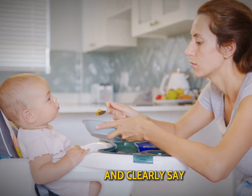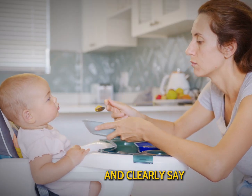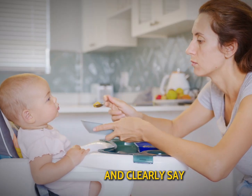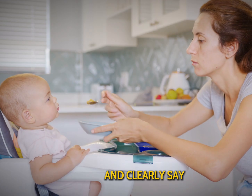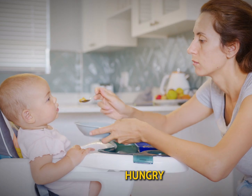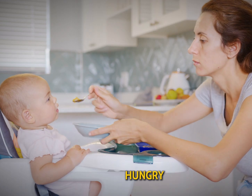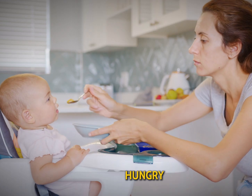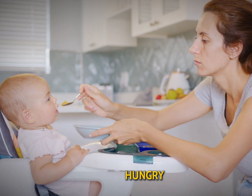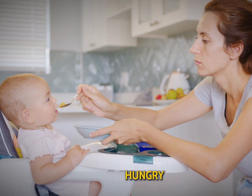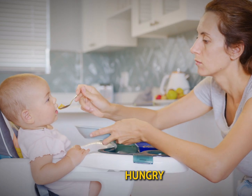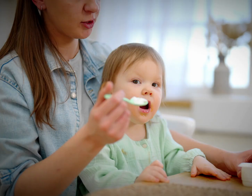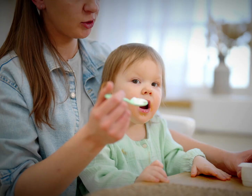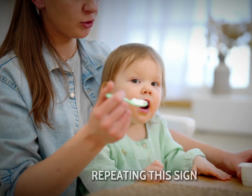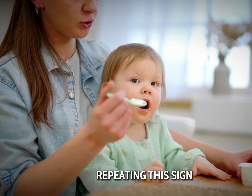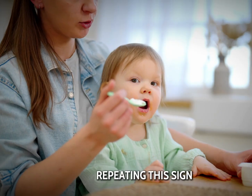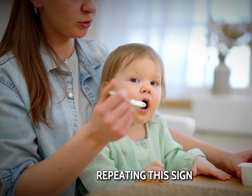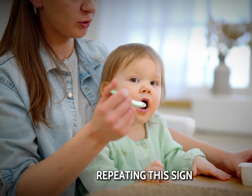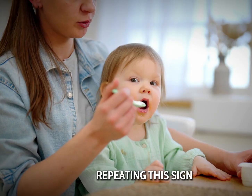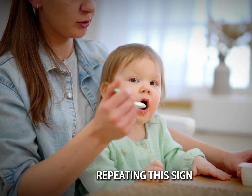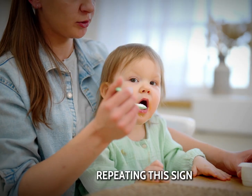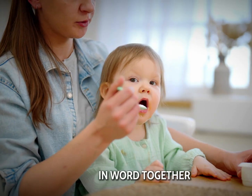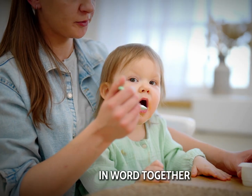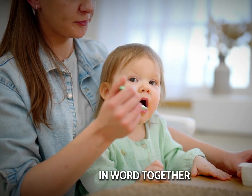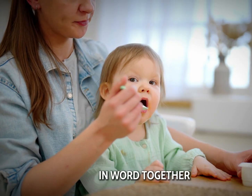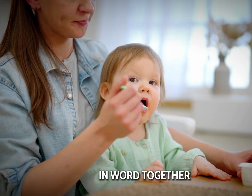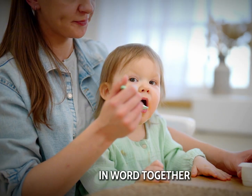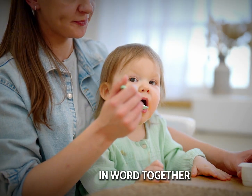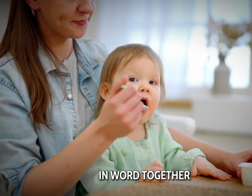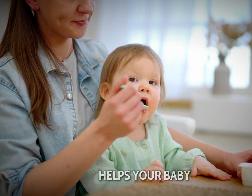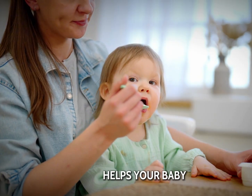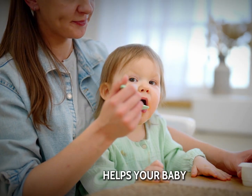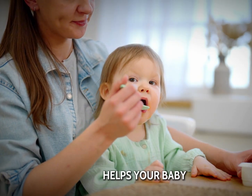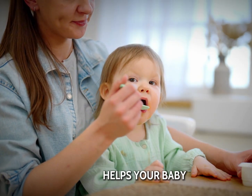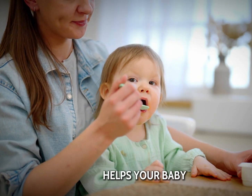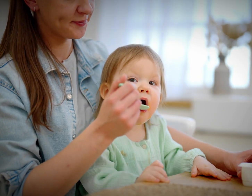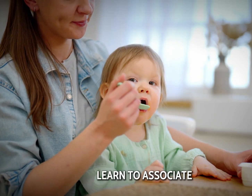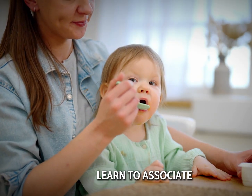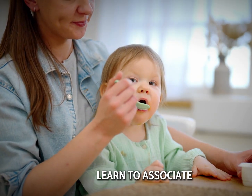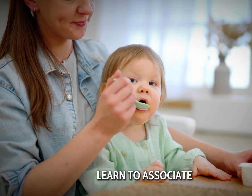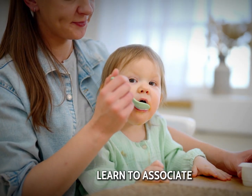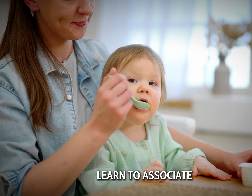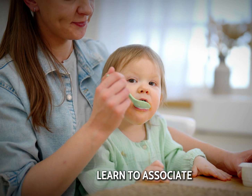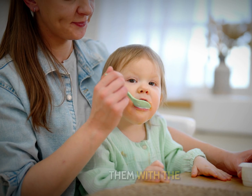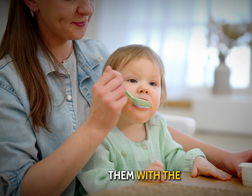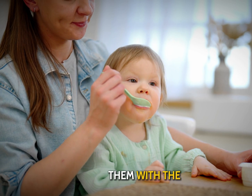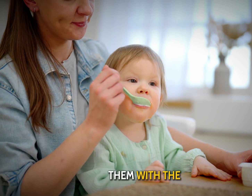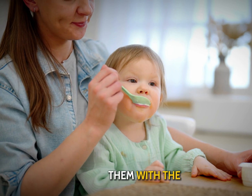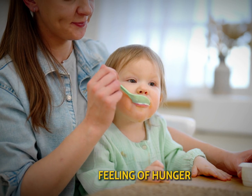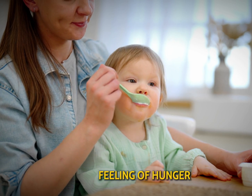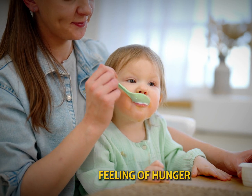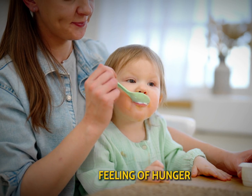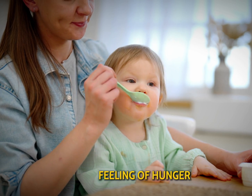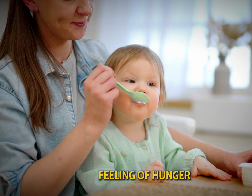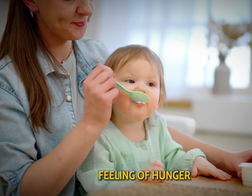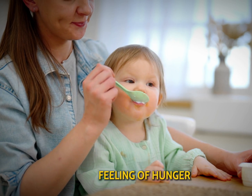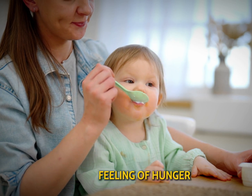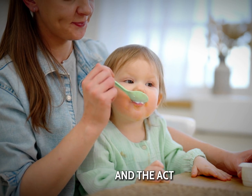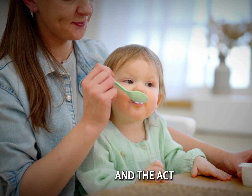say, hungry. Repeating this sign and word together helps your baby learn to associate them with the feeling of hunger and the act